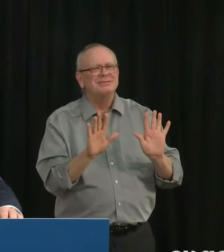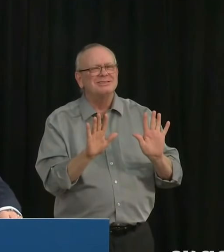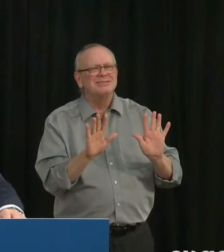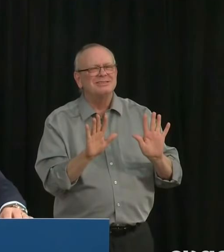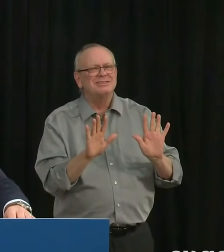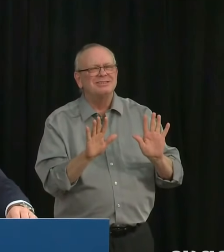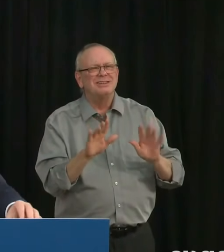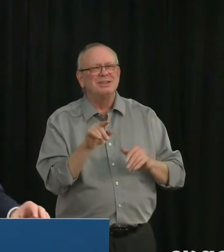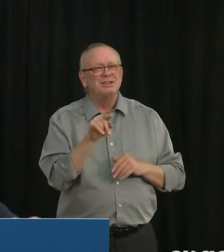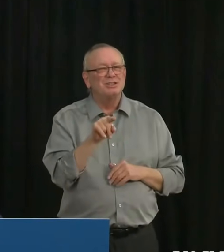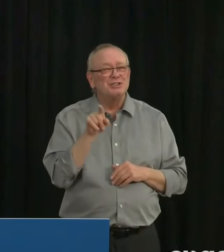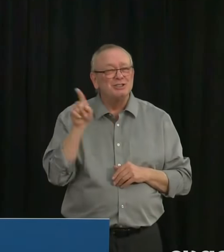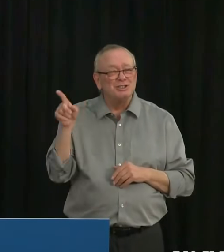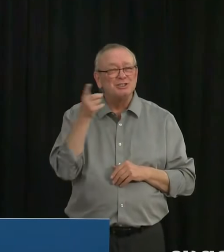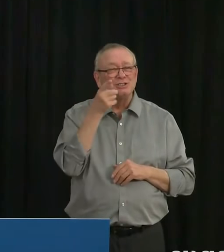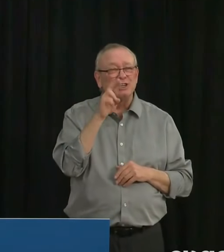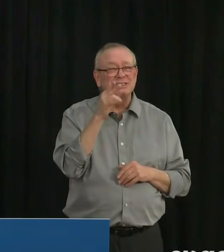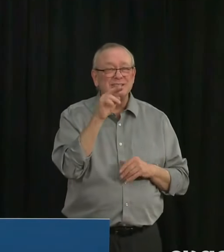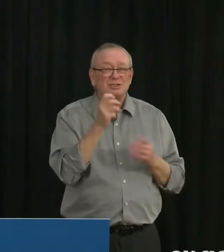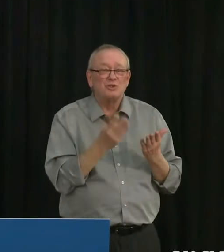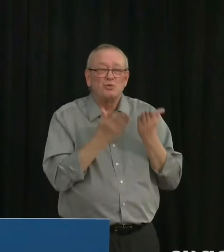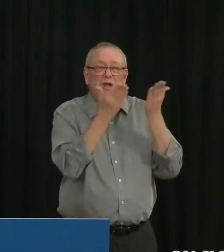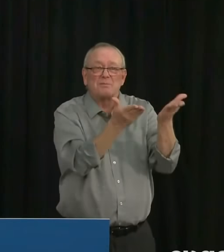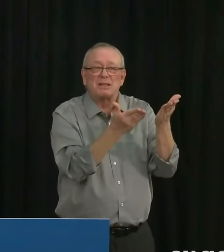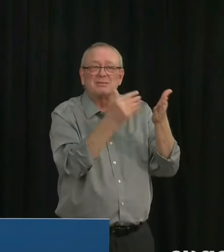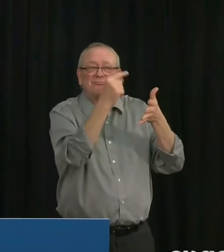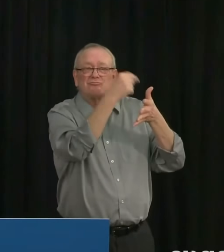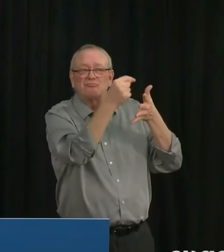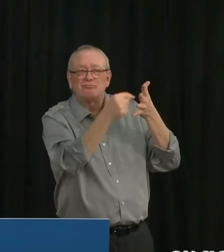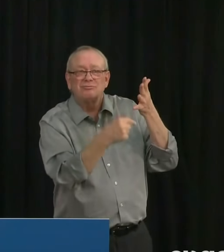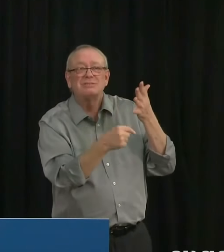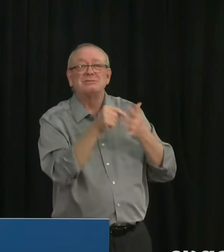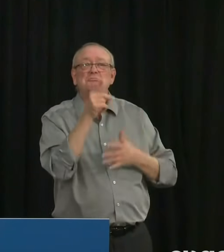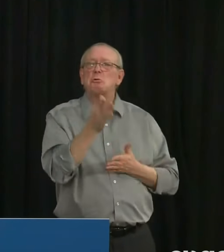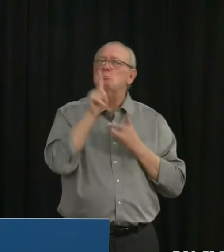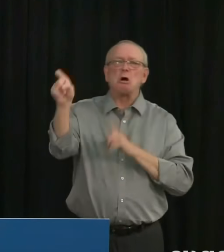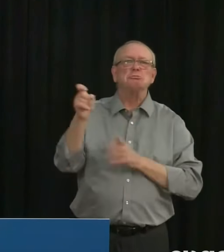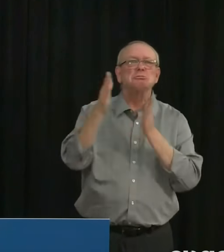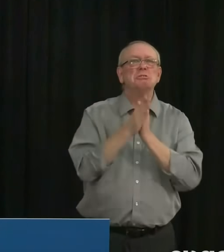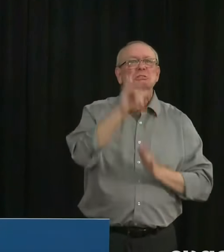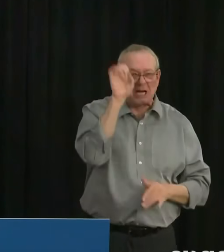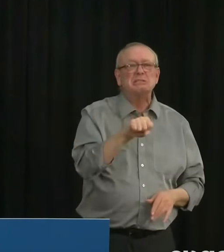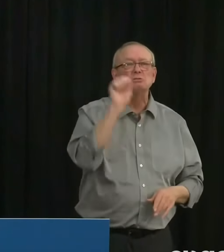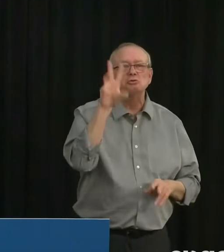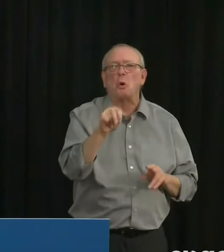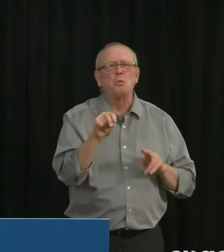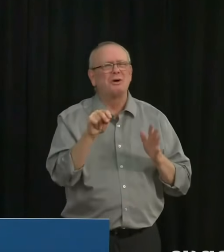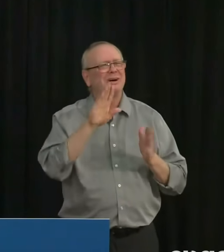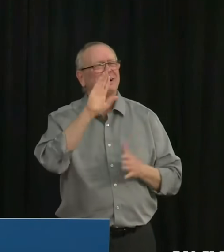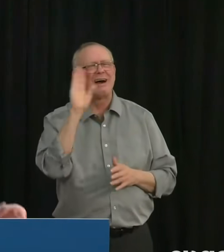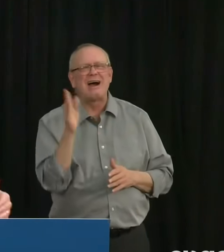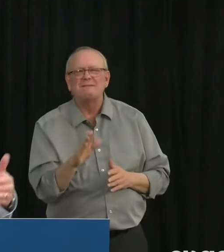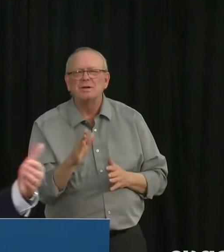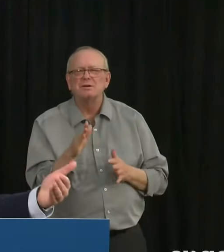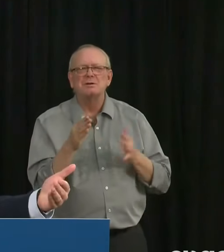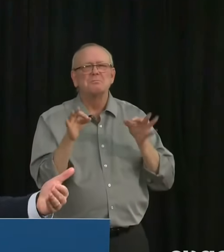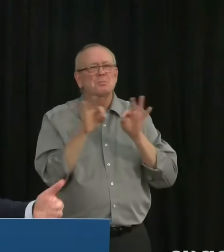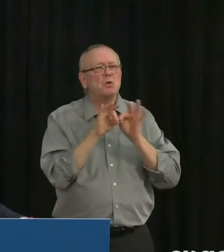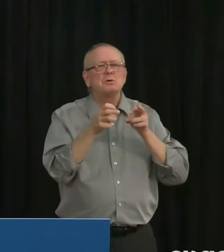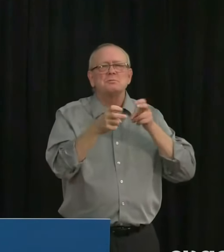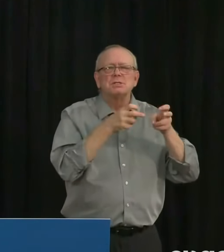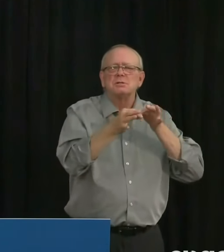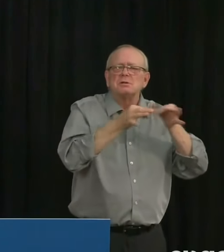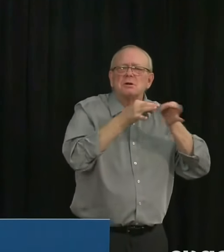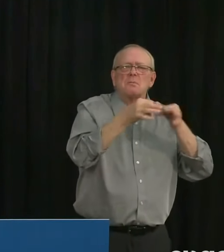question, and that's not the case. What we end up being proposed is, here's the problem. in the response to the pandemic, and here are a range